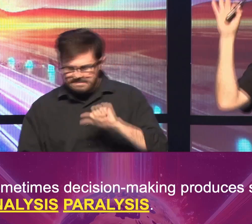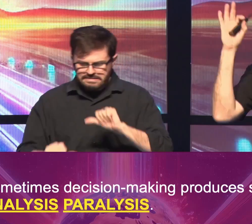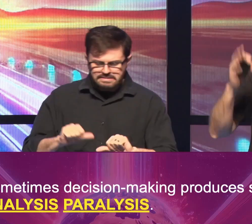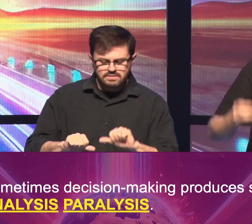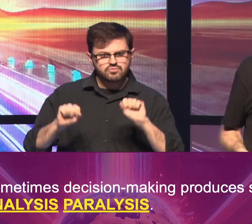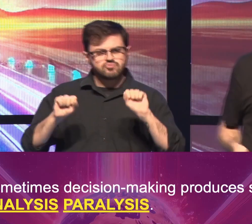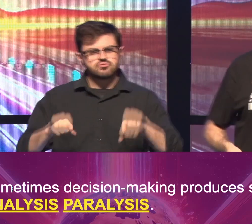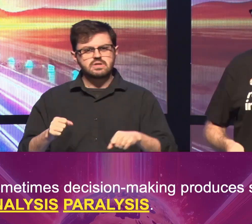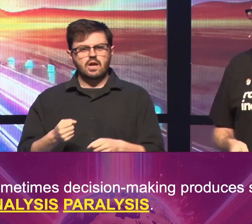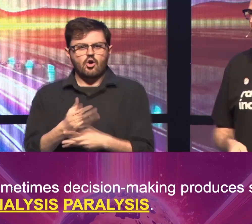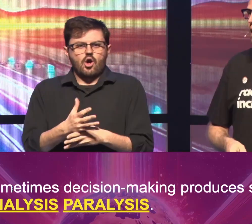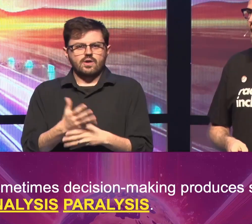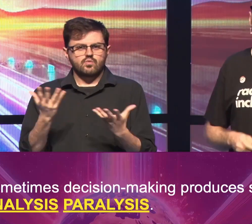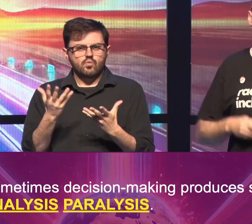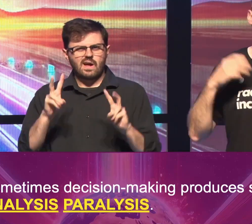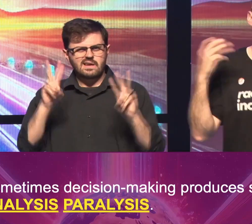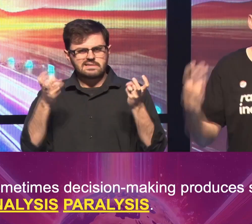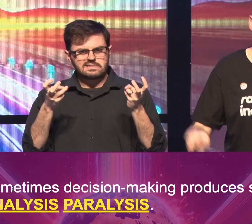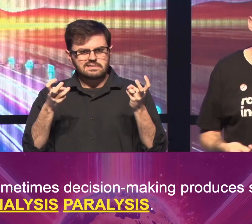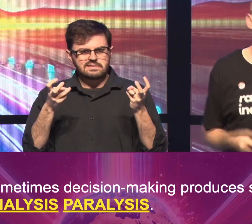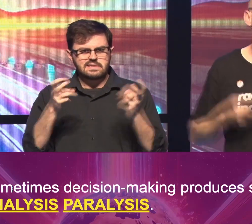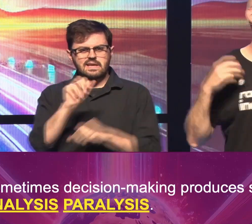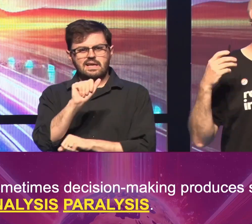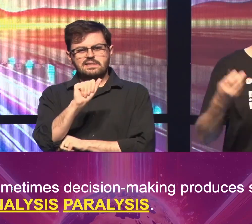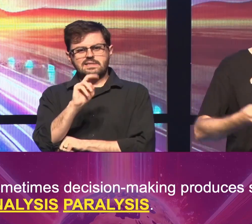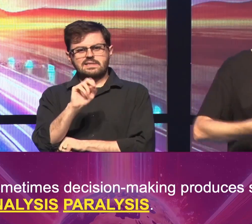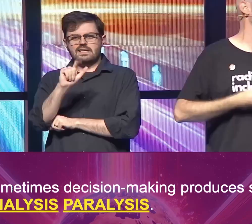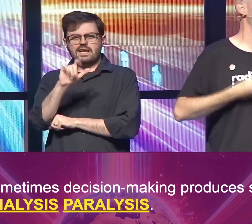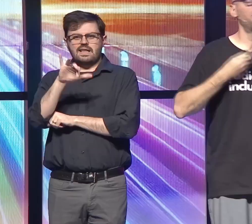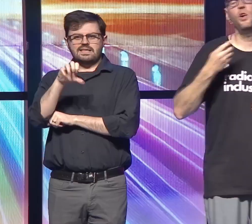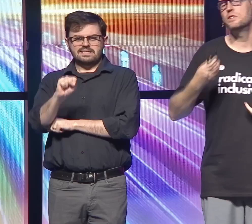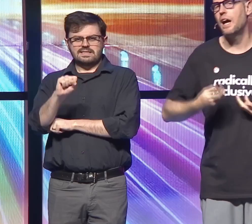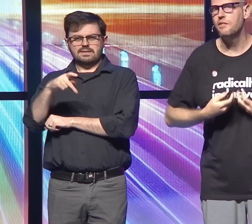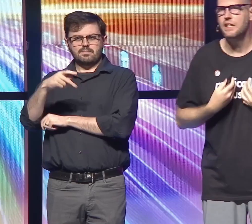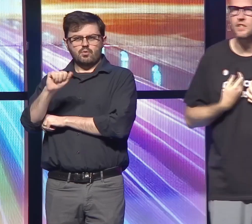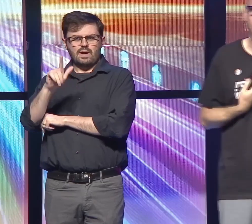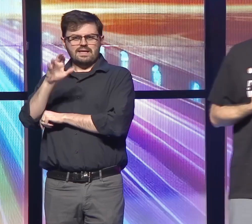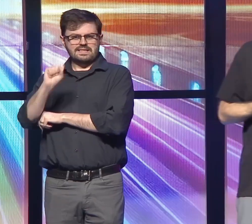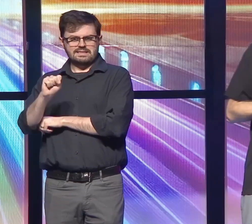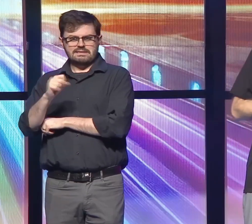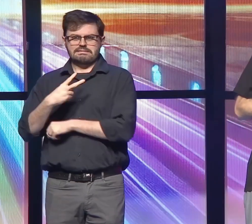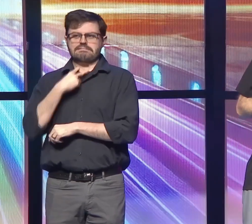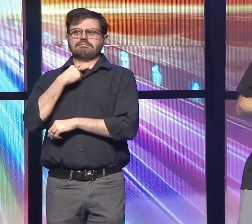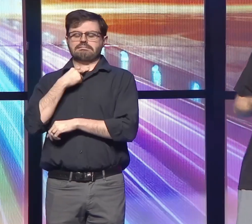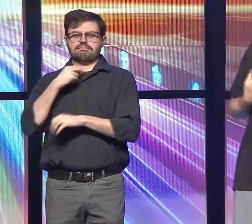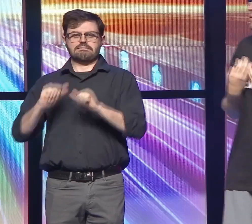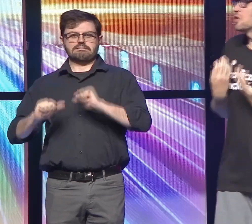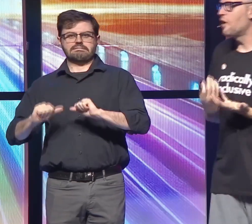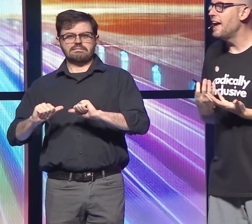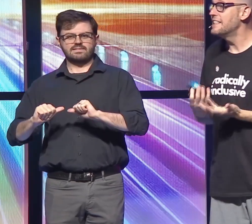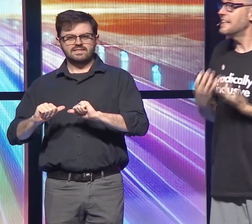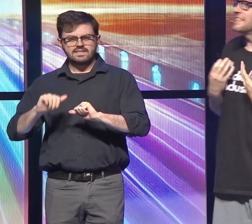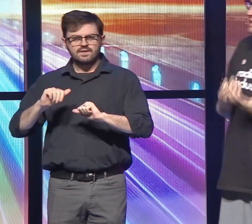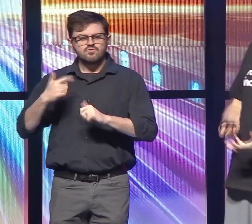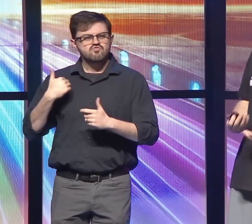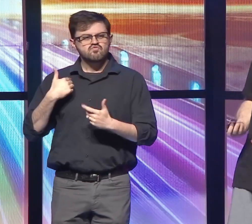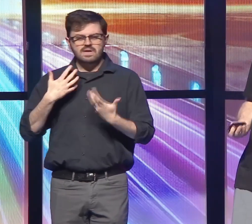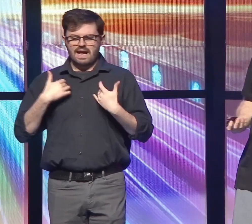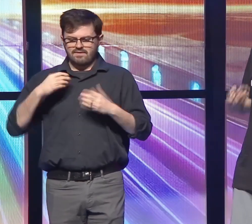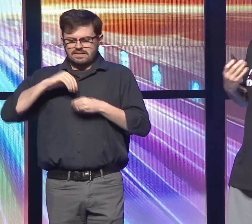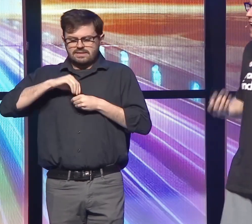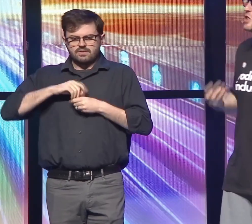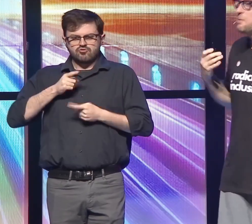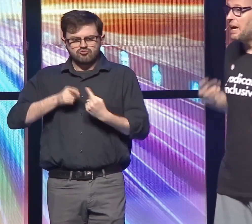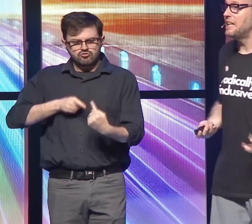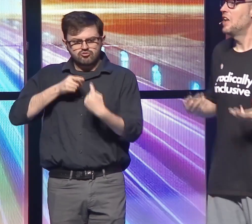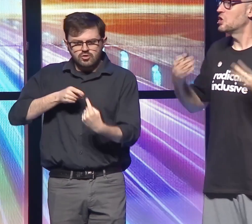like, what do I do? And this whole process, right, that flows out of an internal struggle where we're trying to get some advice